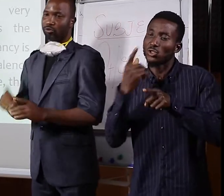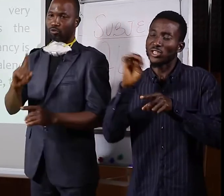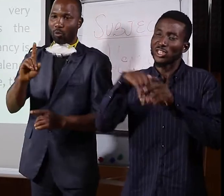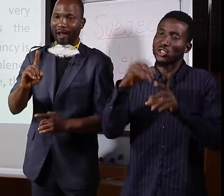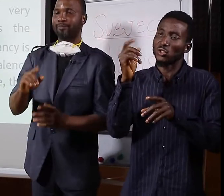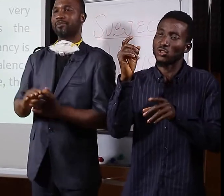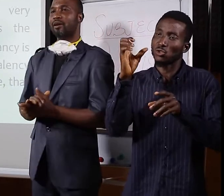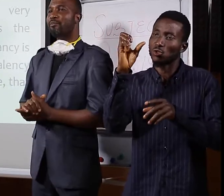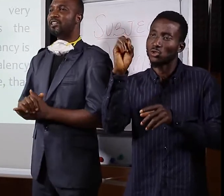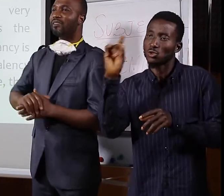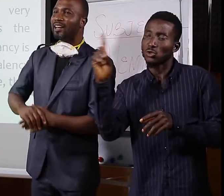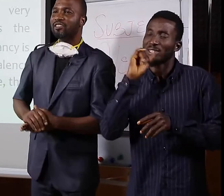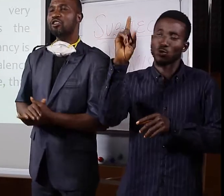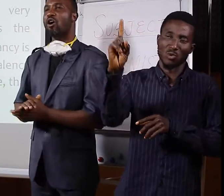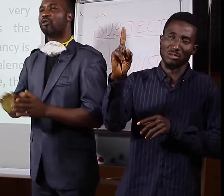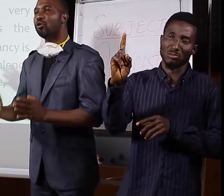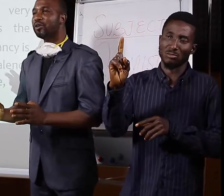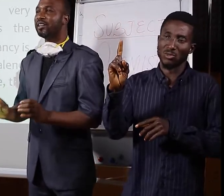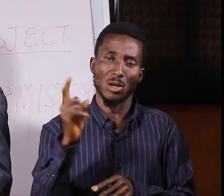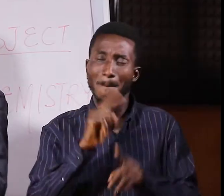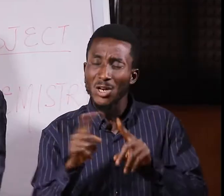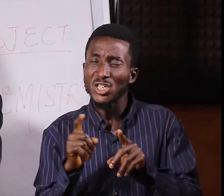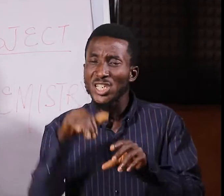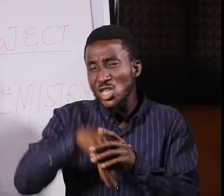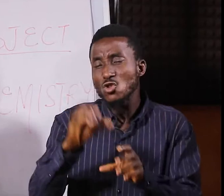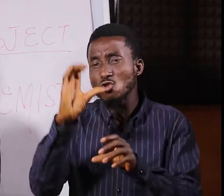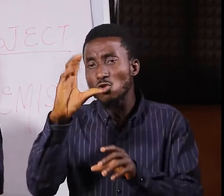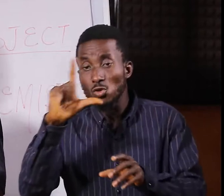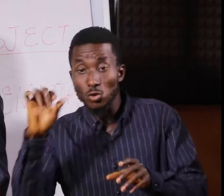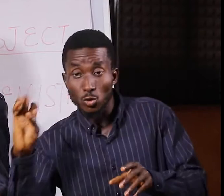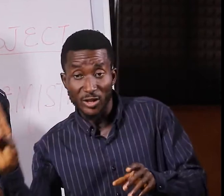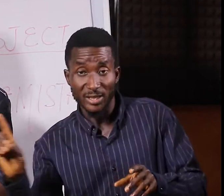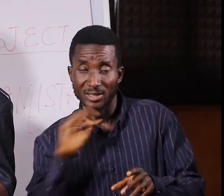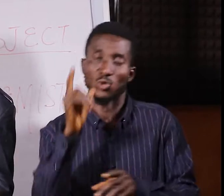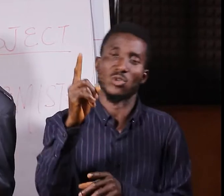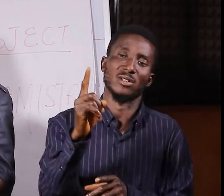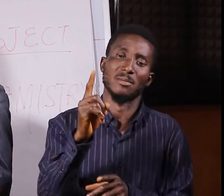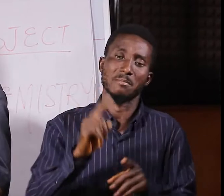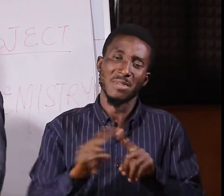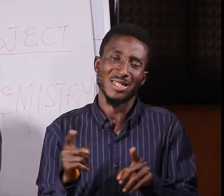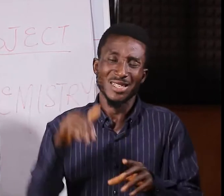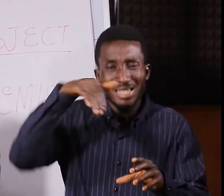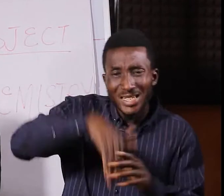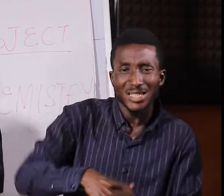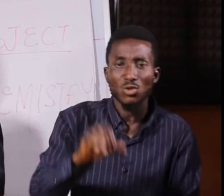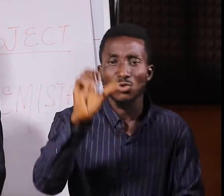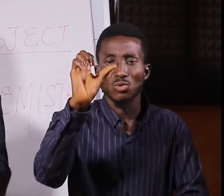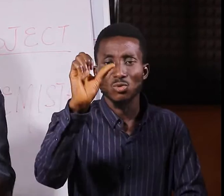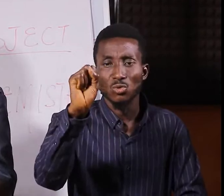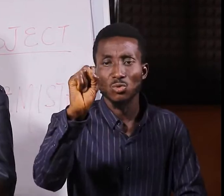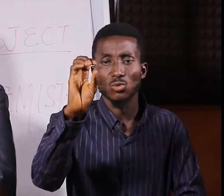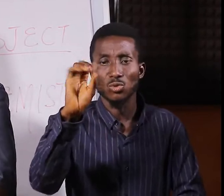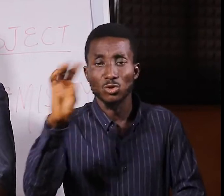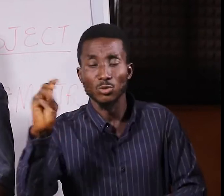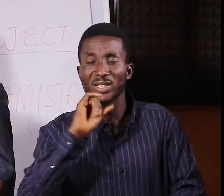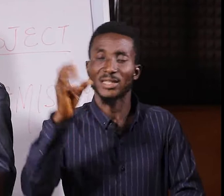sodium is also 1. But the valency of chlorine is also 1. But the valence electron of sodium are